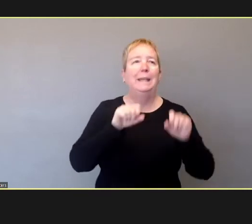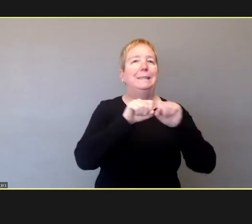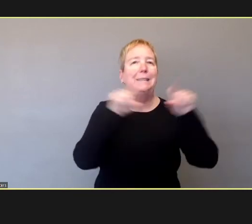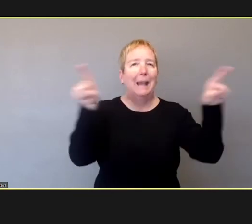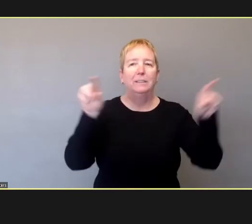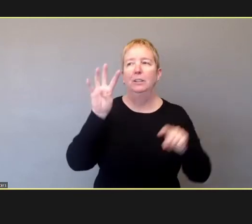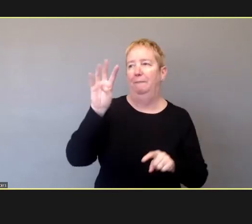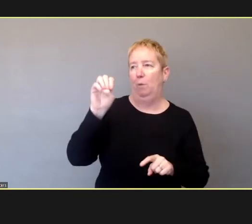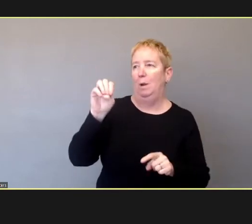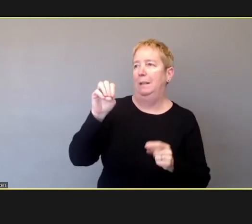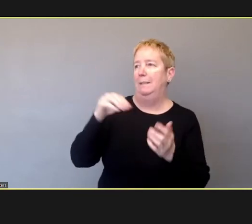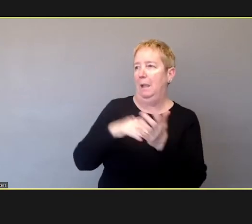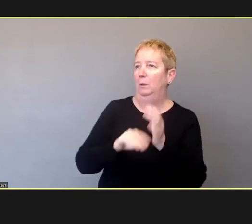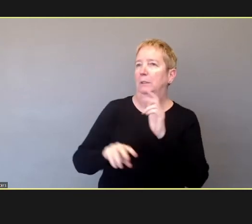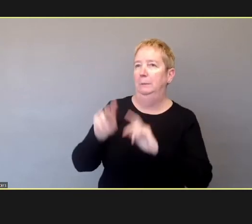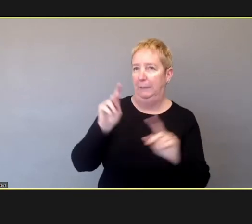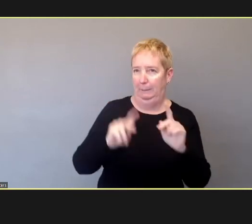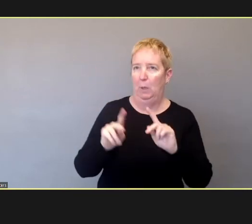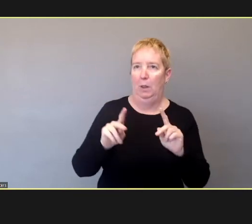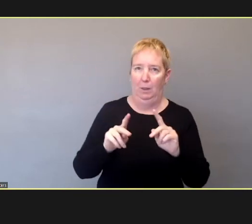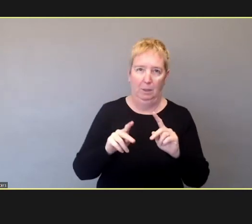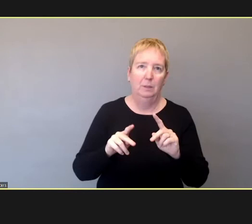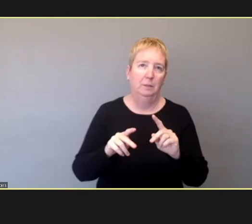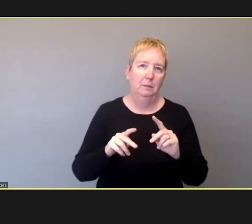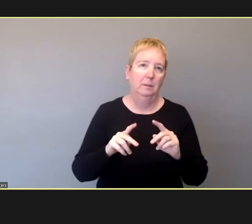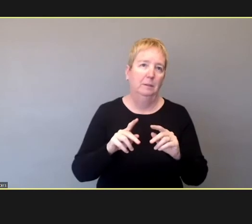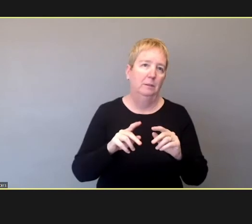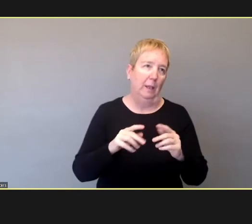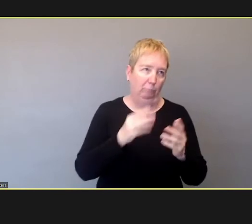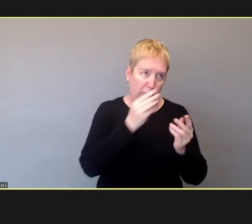fell into the immunosuppressed category.